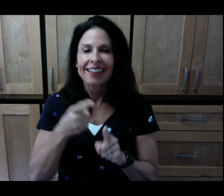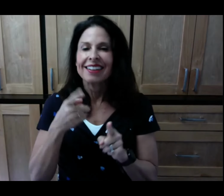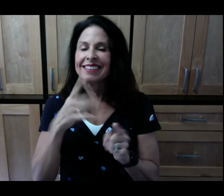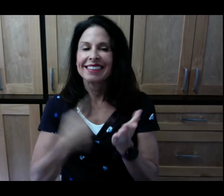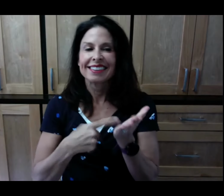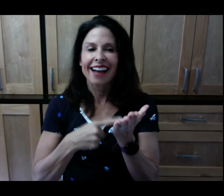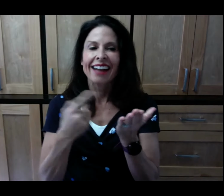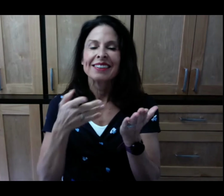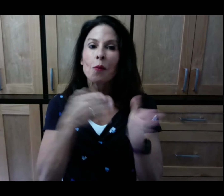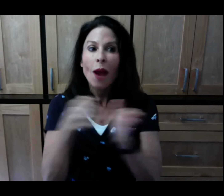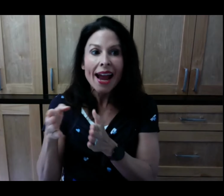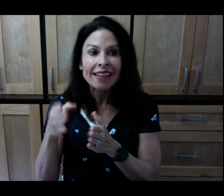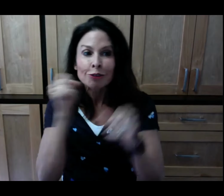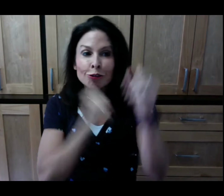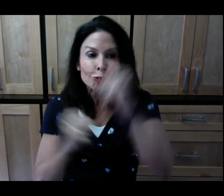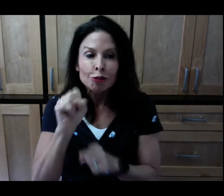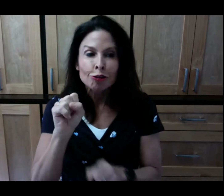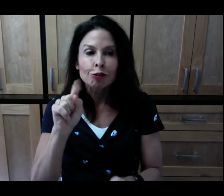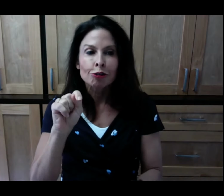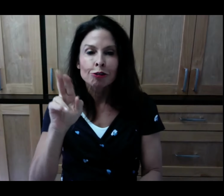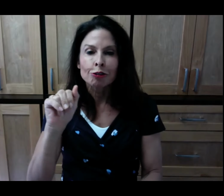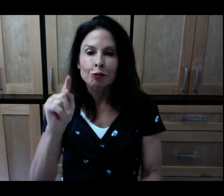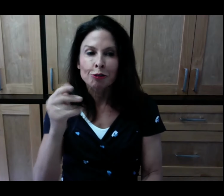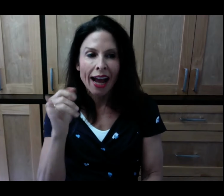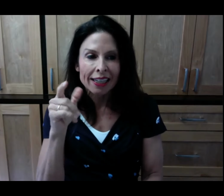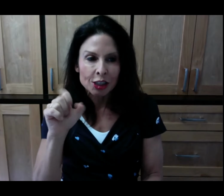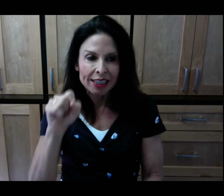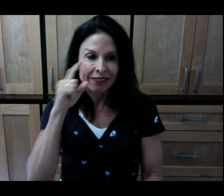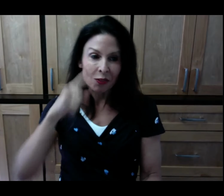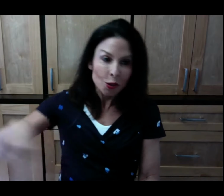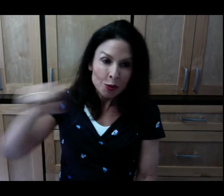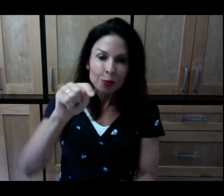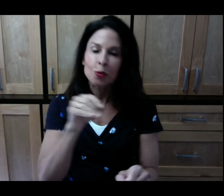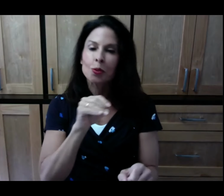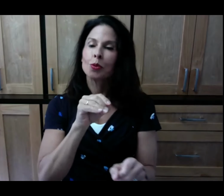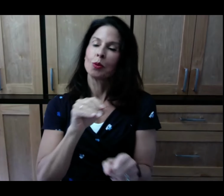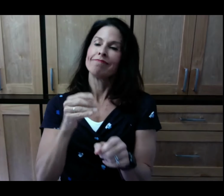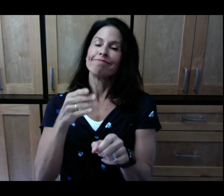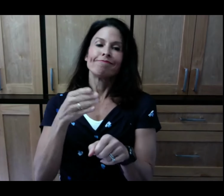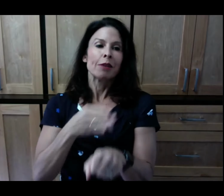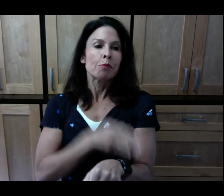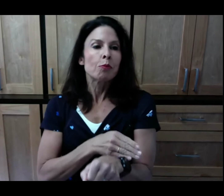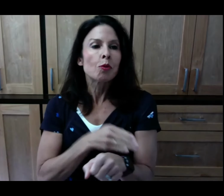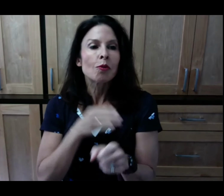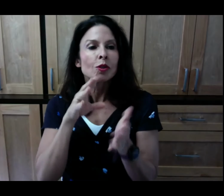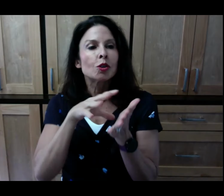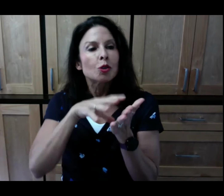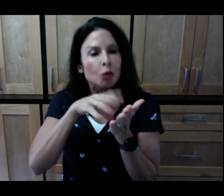things moving. I have a few brief points to discuss and a few strategies for you all to go ahead and use